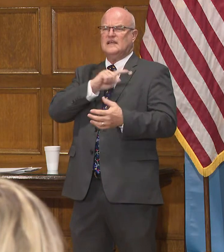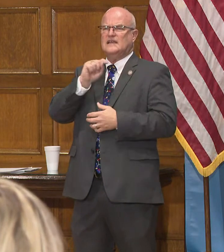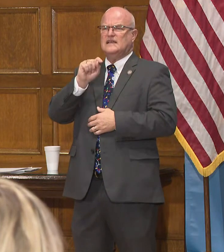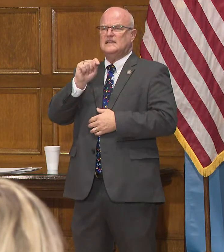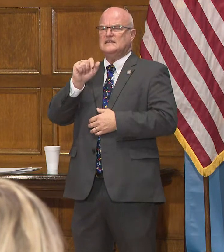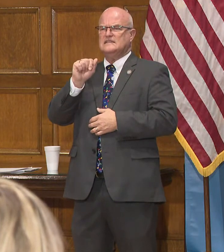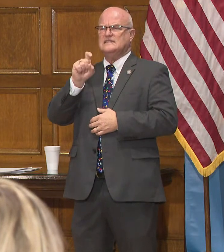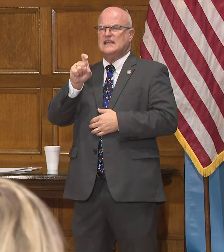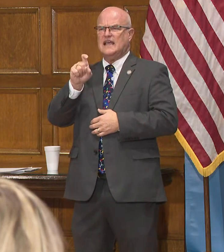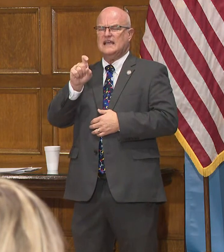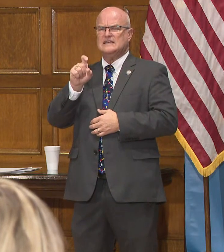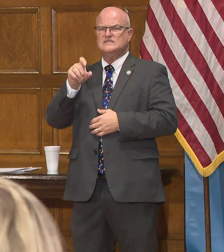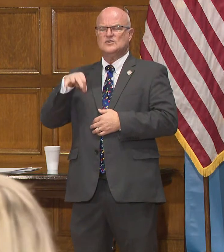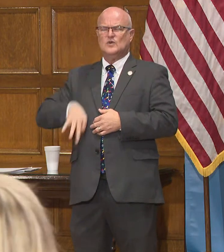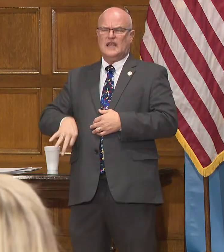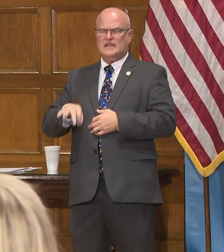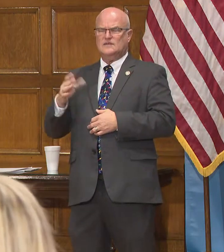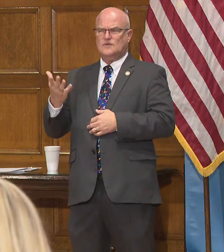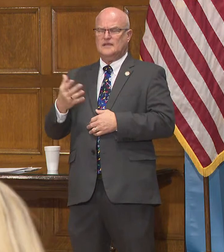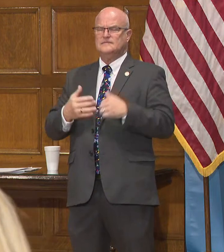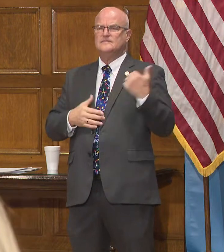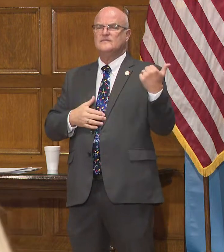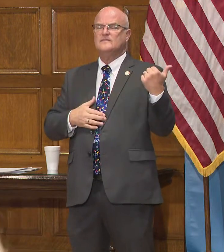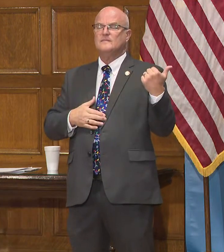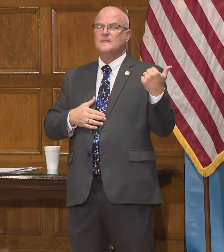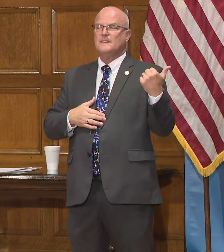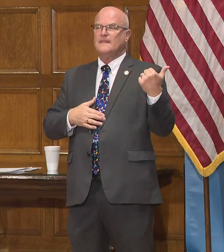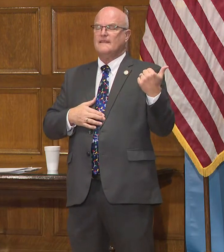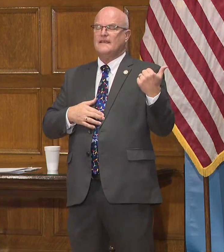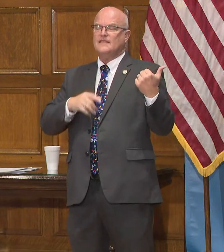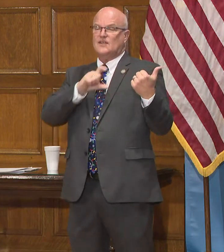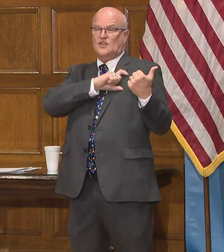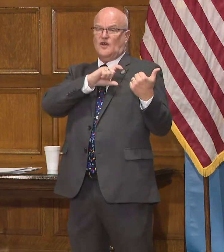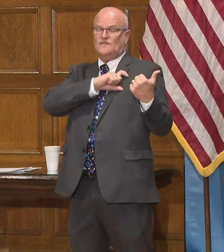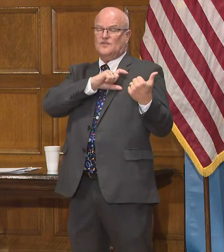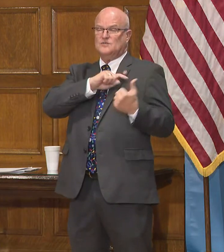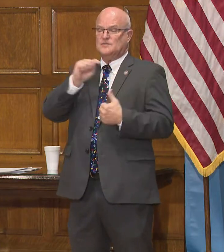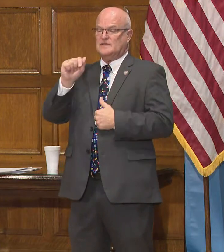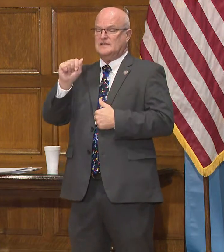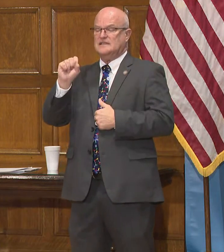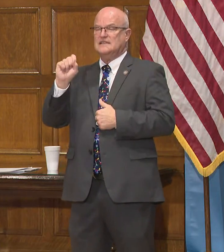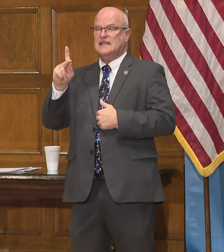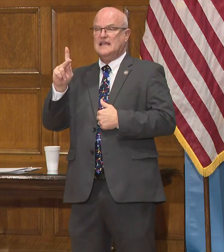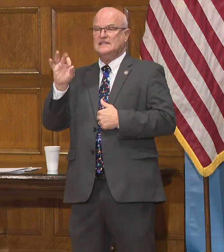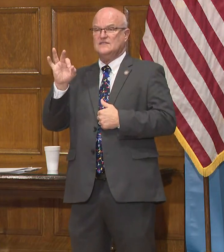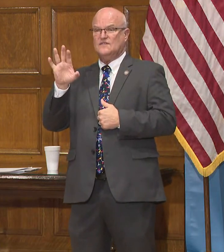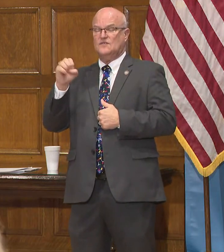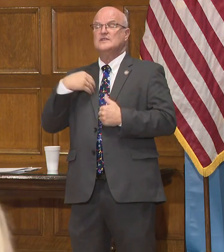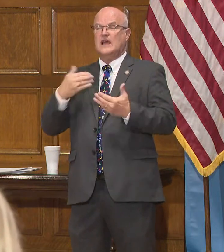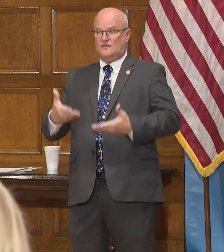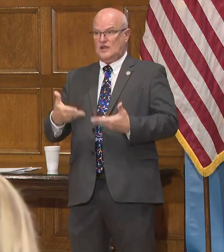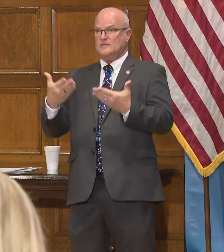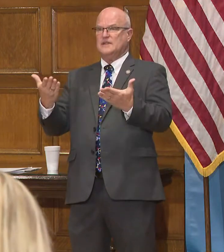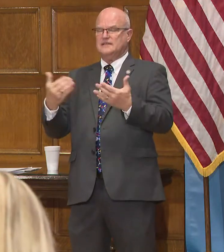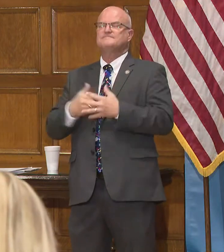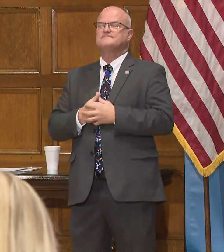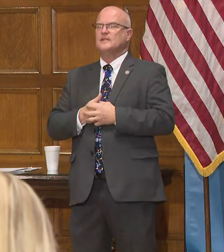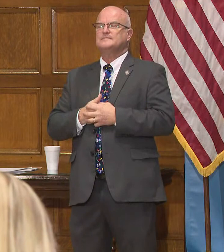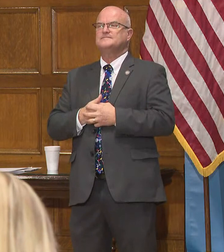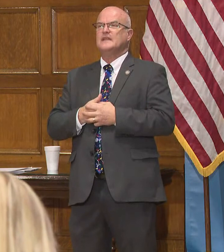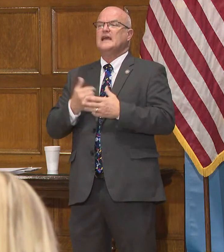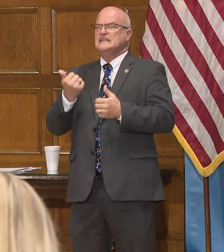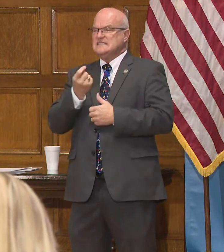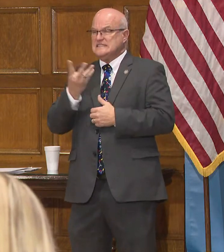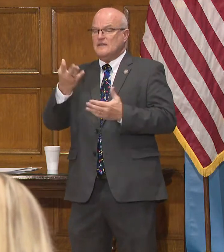Force? Did they recommend a tax credit? The Law Enforcement Task Force did have a recommendation. They had a